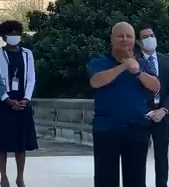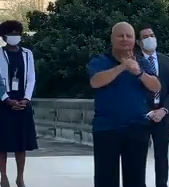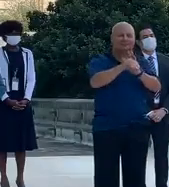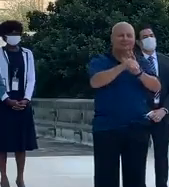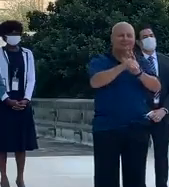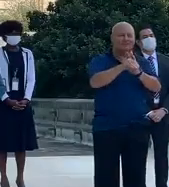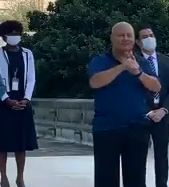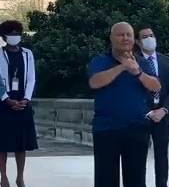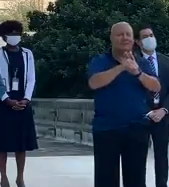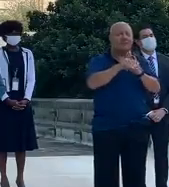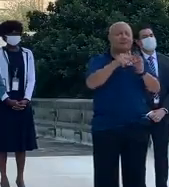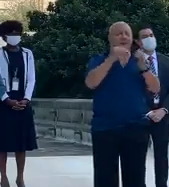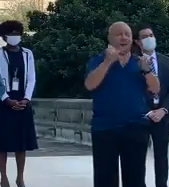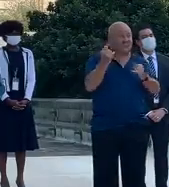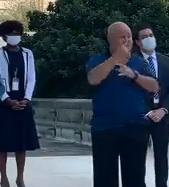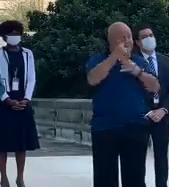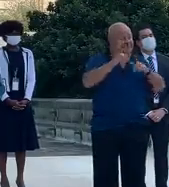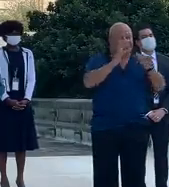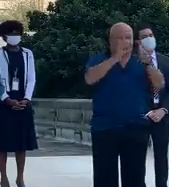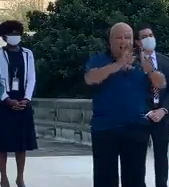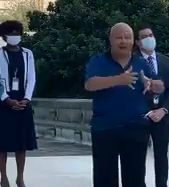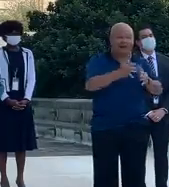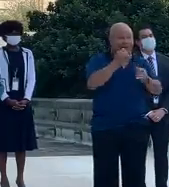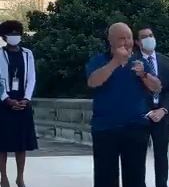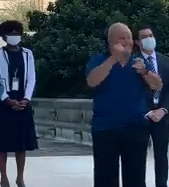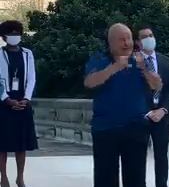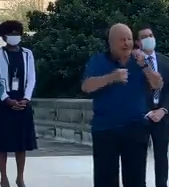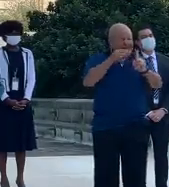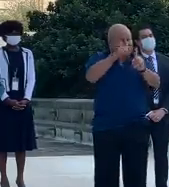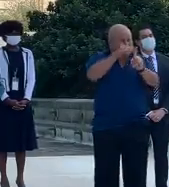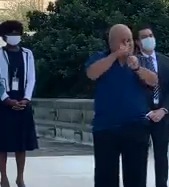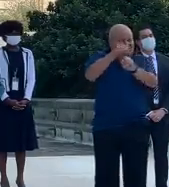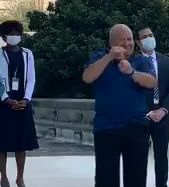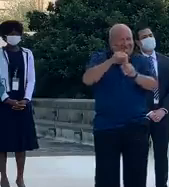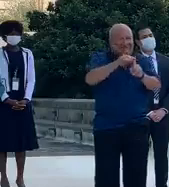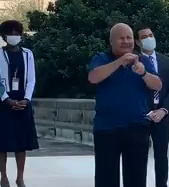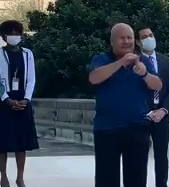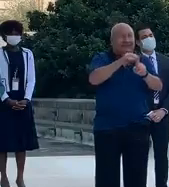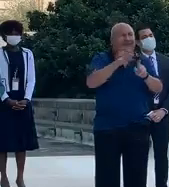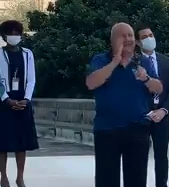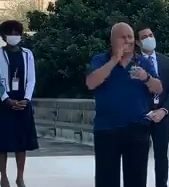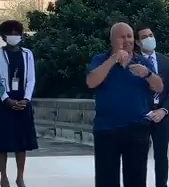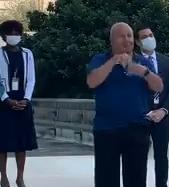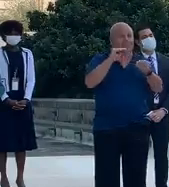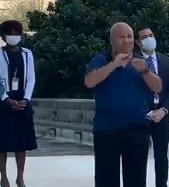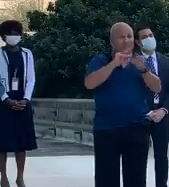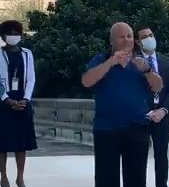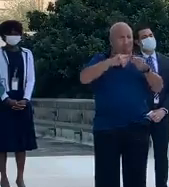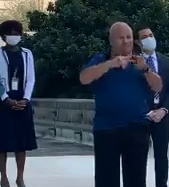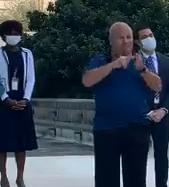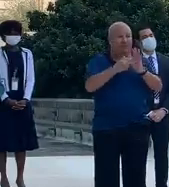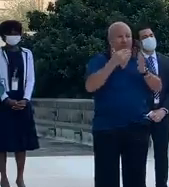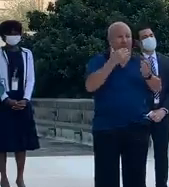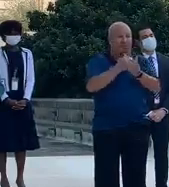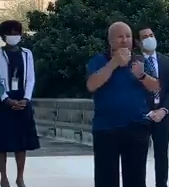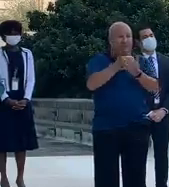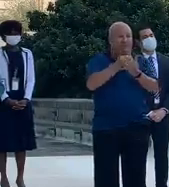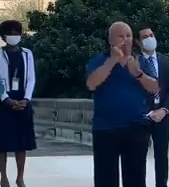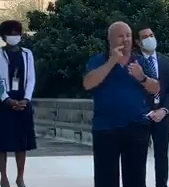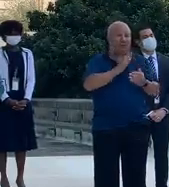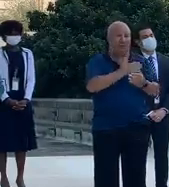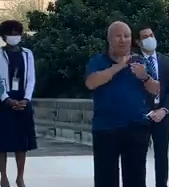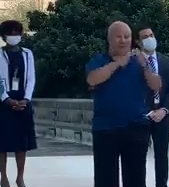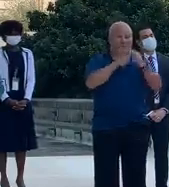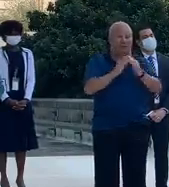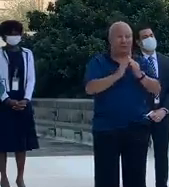I wanted to make this last plug because it will mean dividends for our communities, and particularly in the areas that